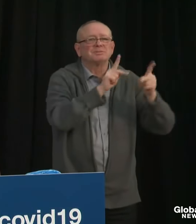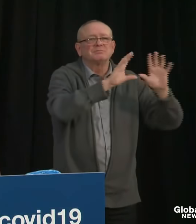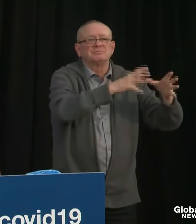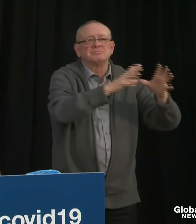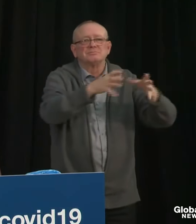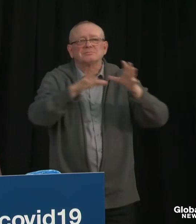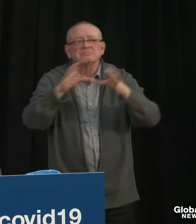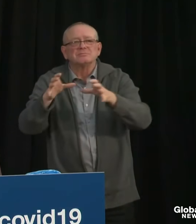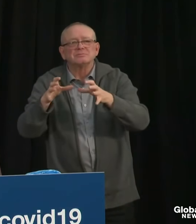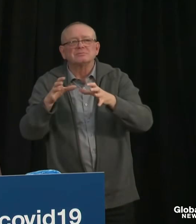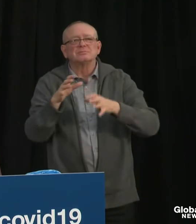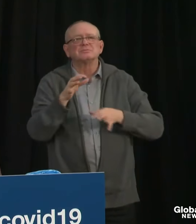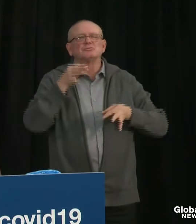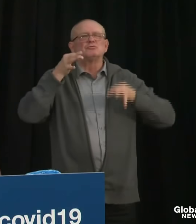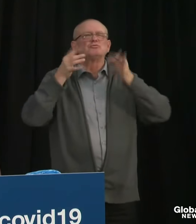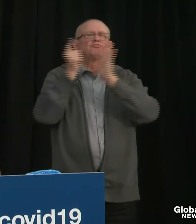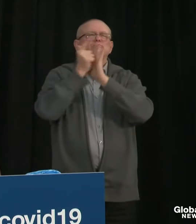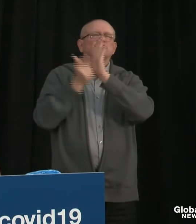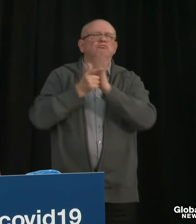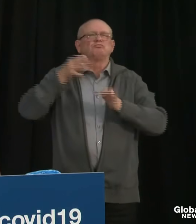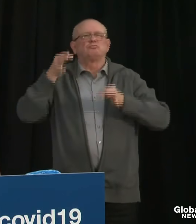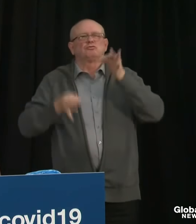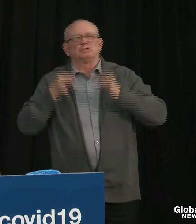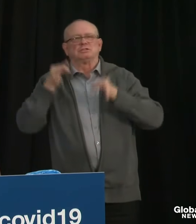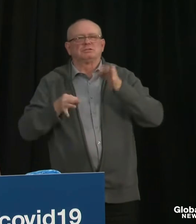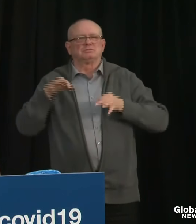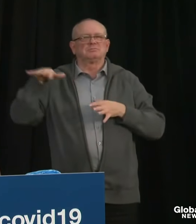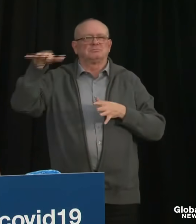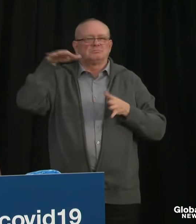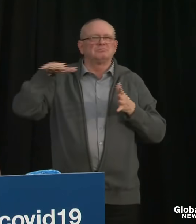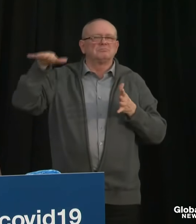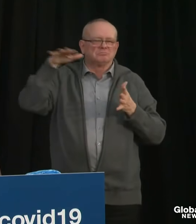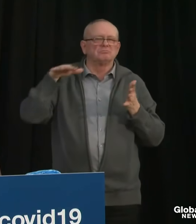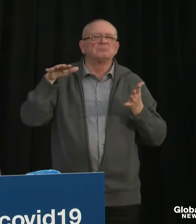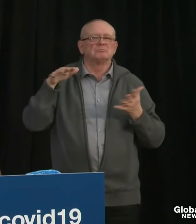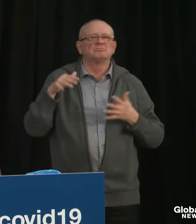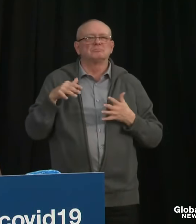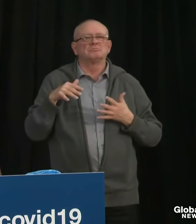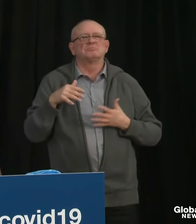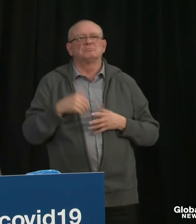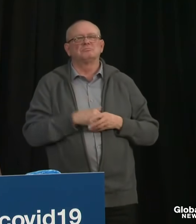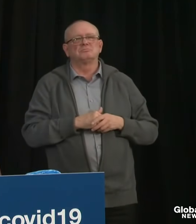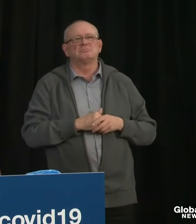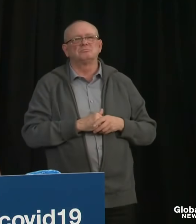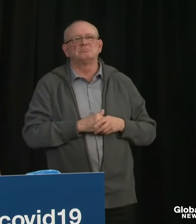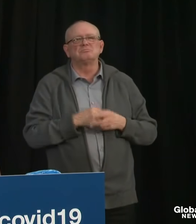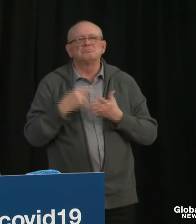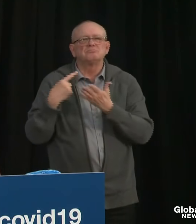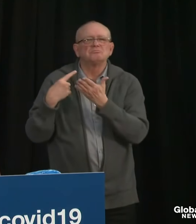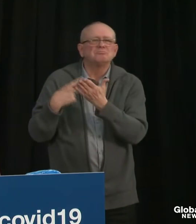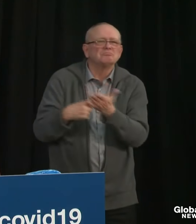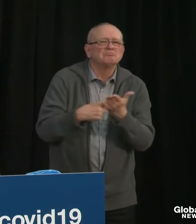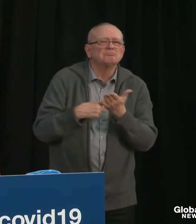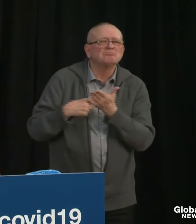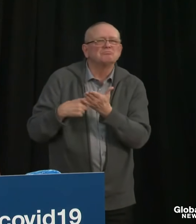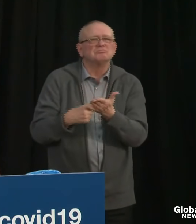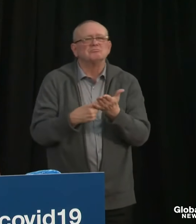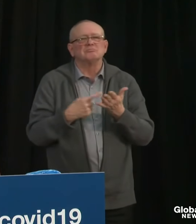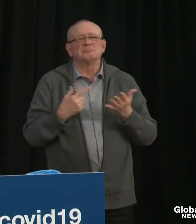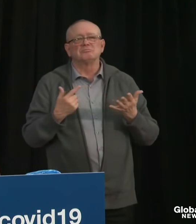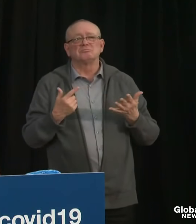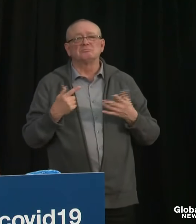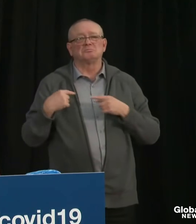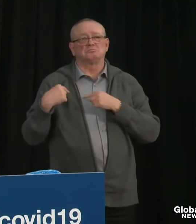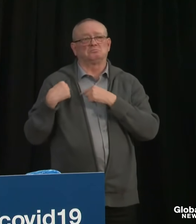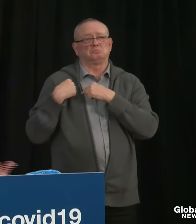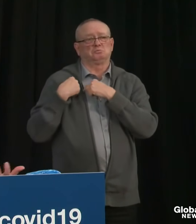how we can best support the work that's being done. And I will say that the work that has been done